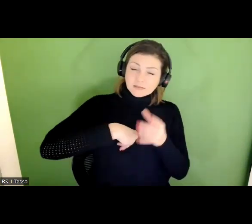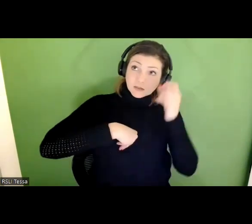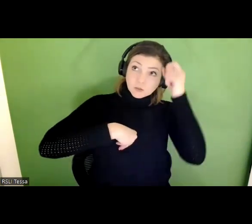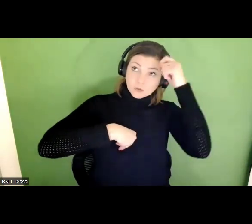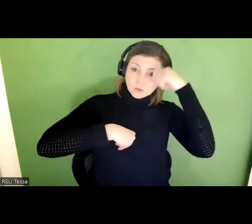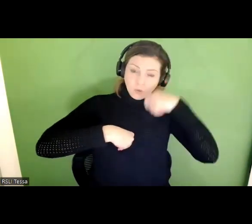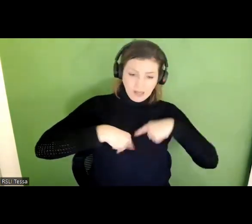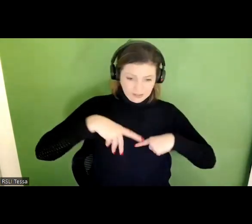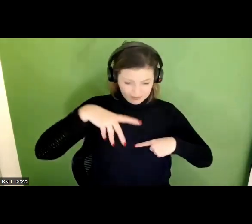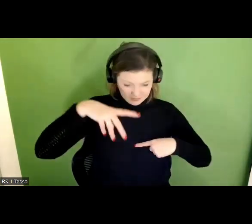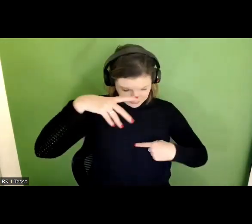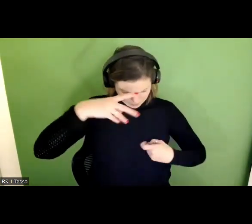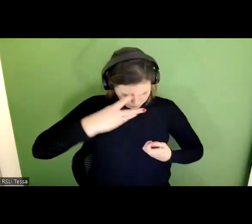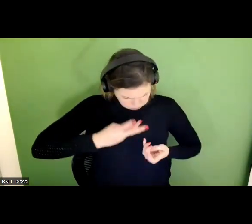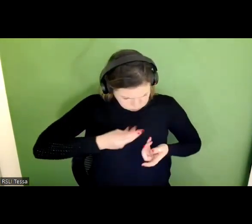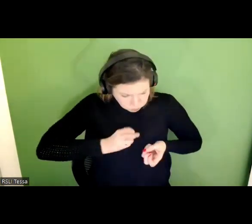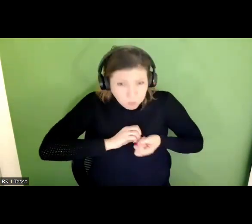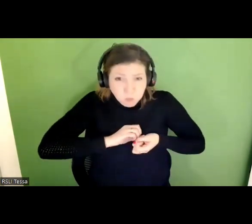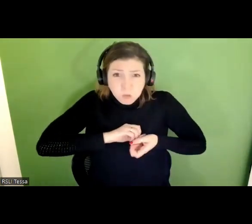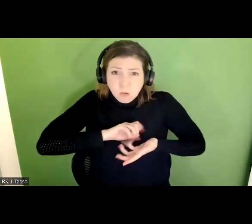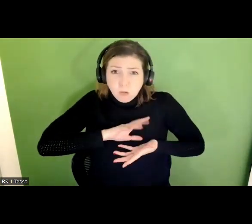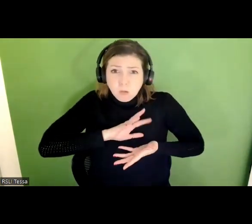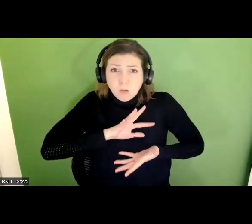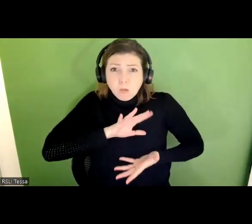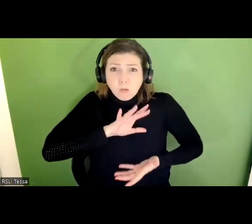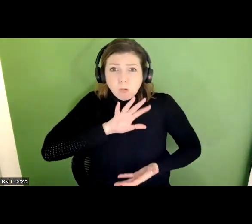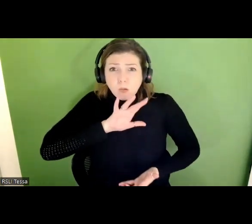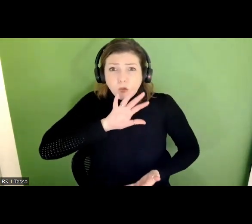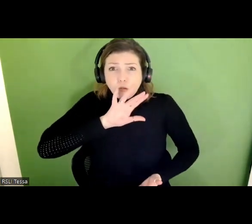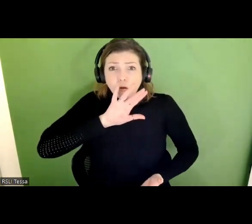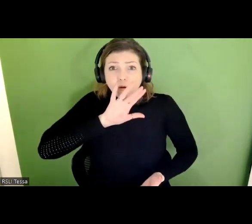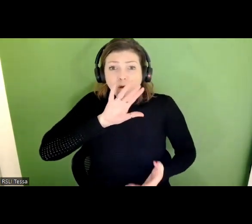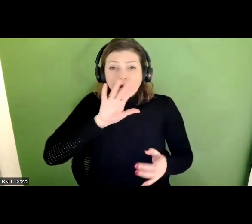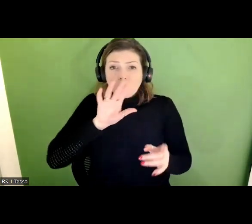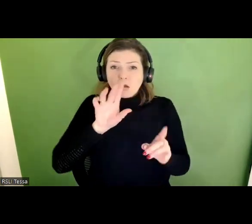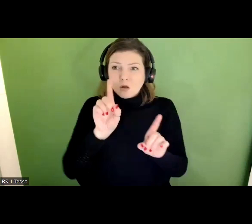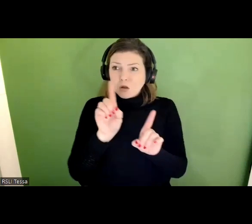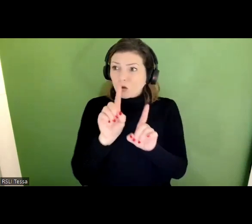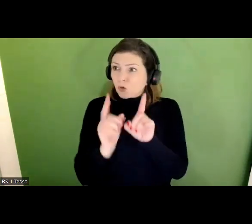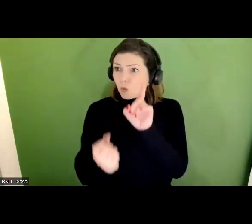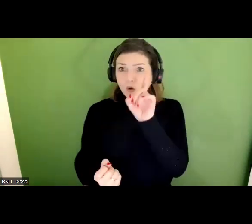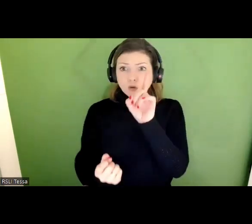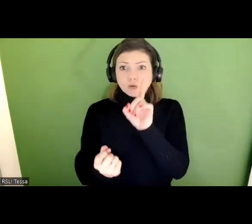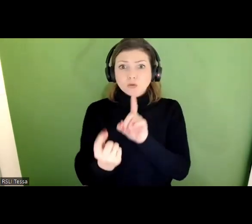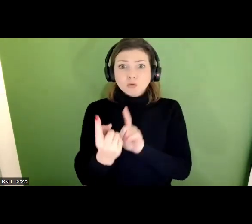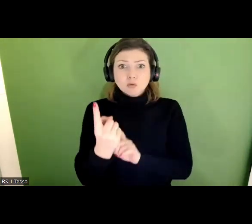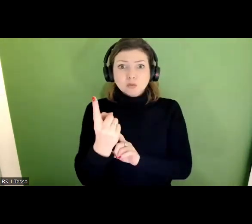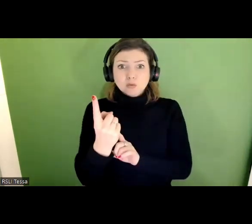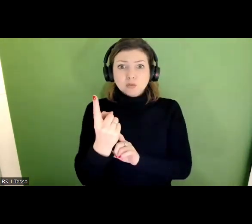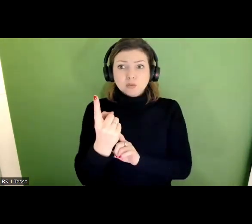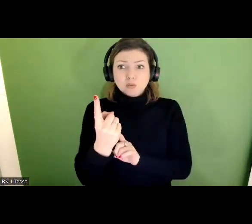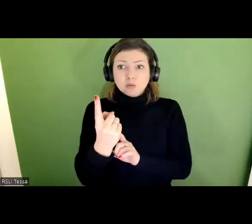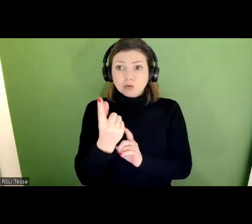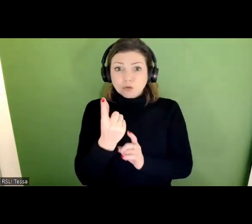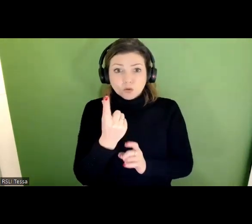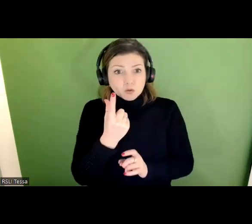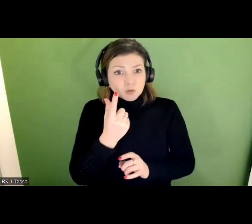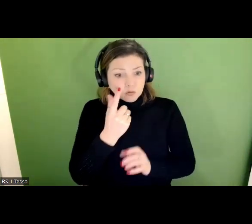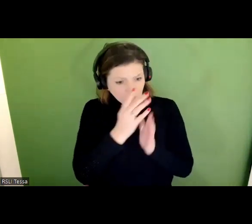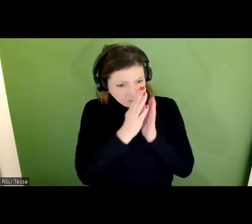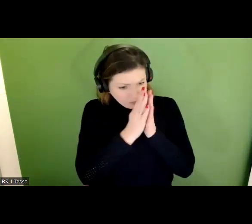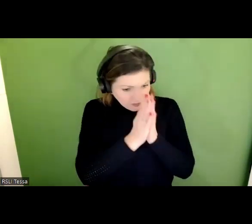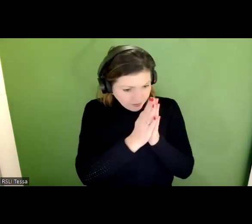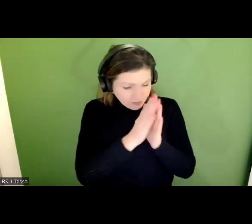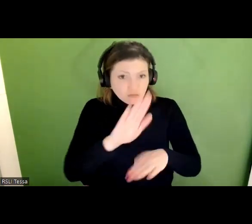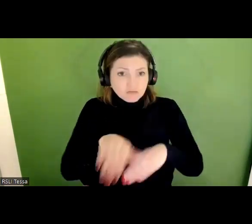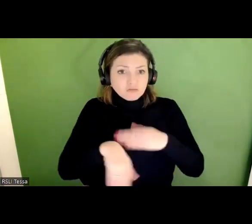scalds my hands. What choice do we have besides faith in recovery? From omnipotence